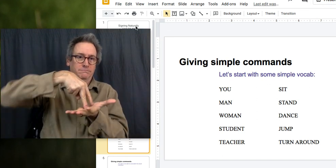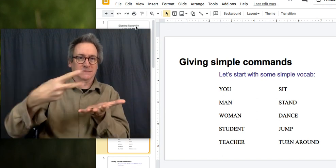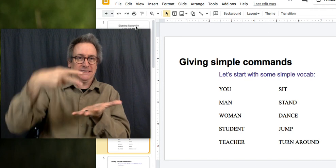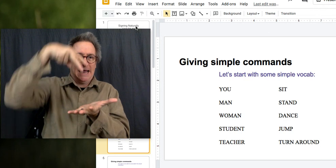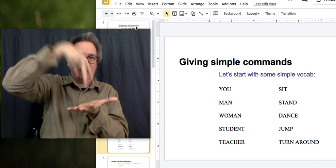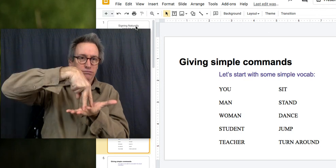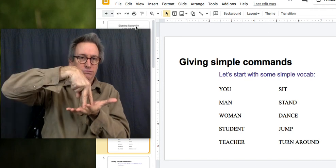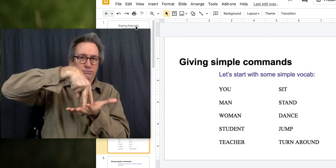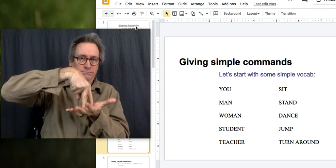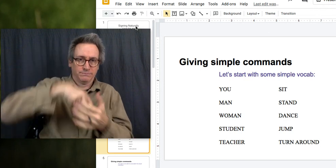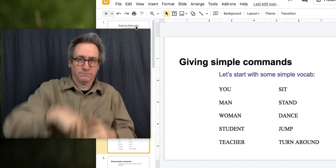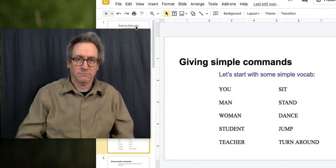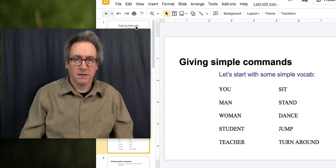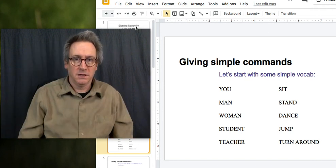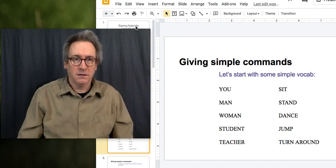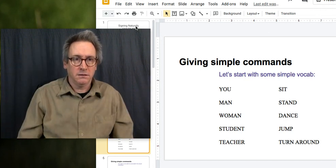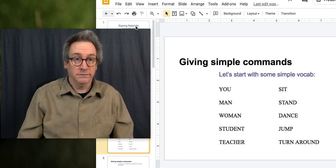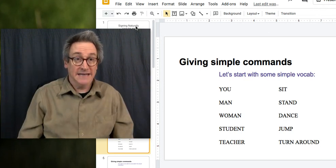stand.